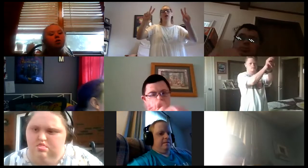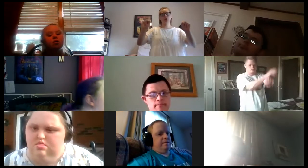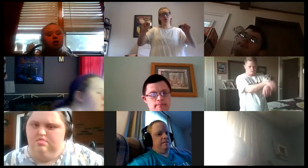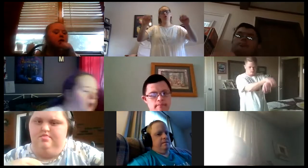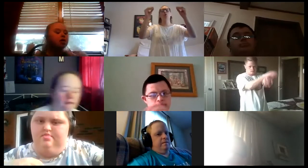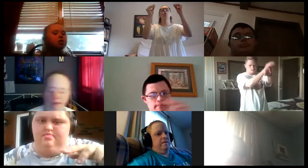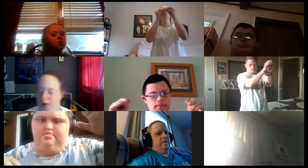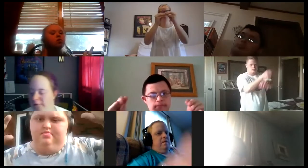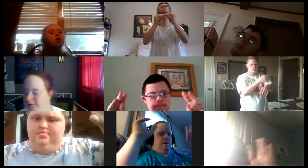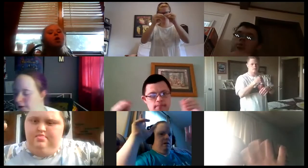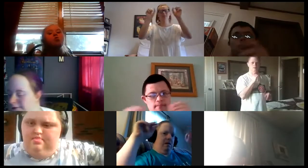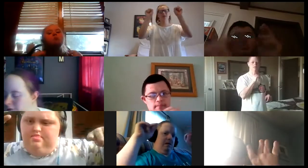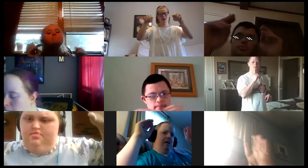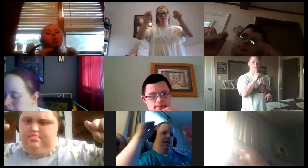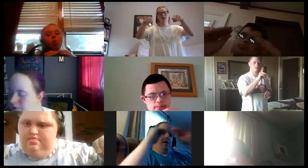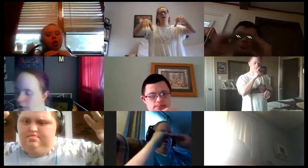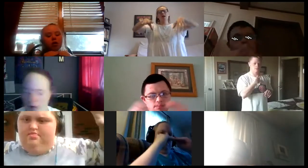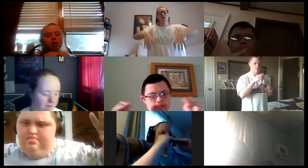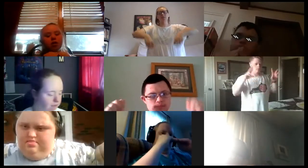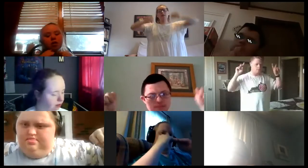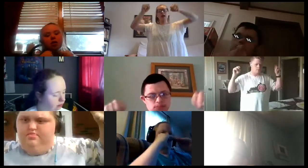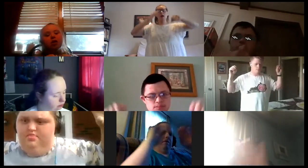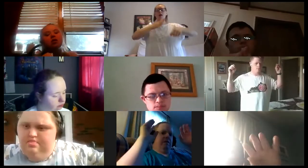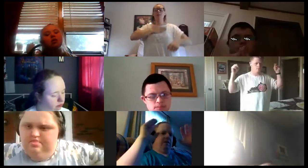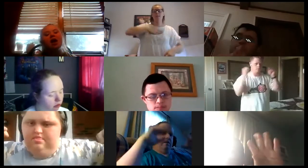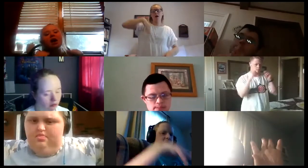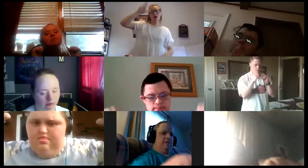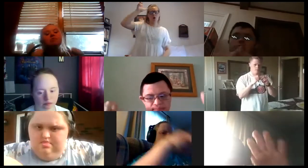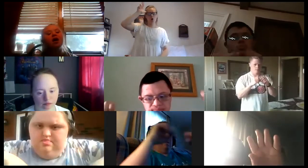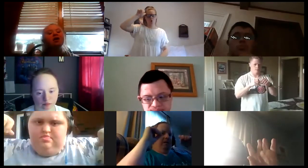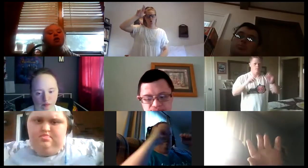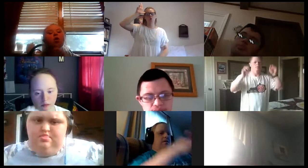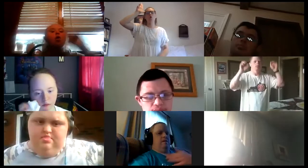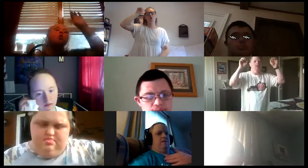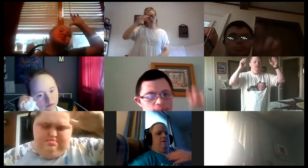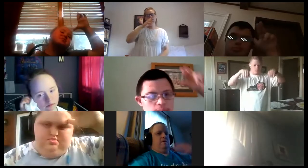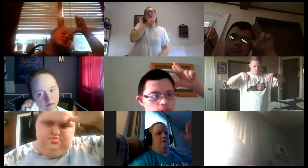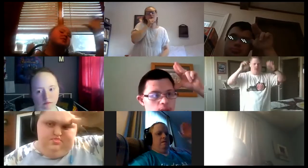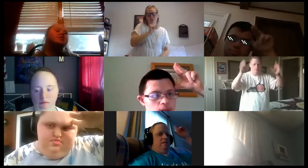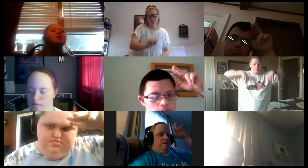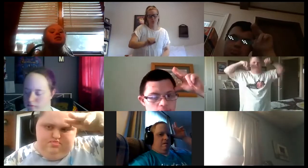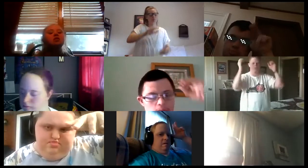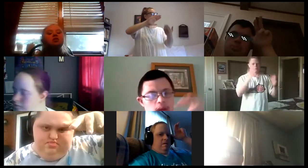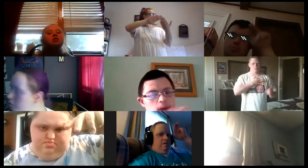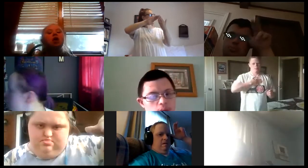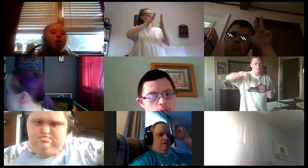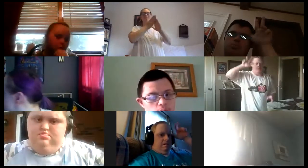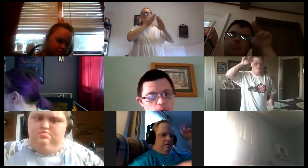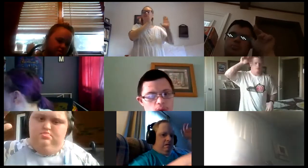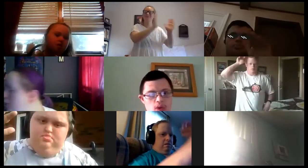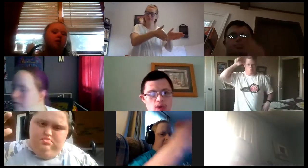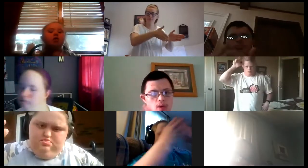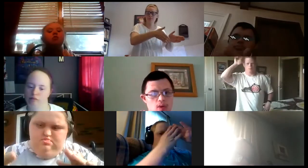can't no more. I'm going to take my horse to the old